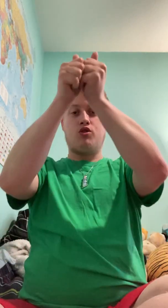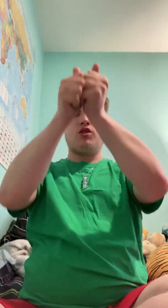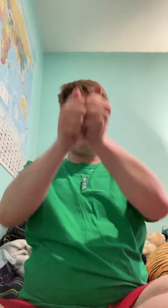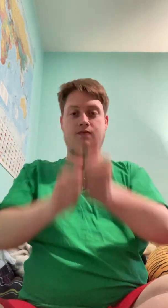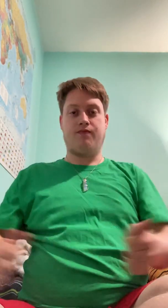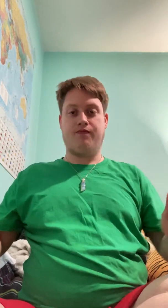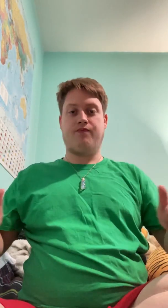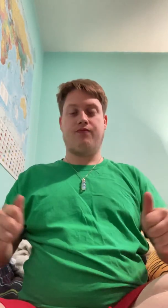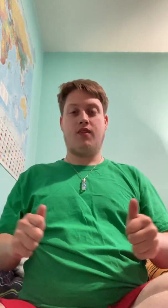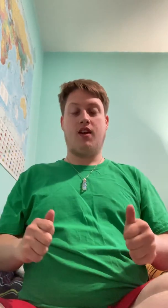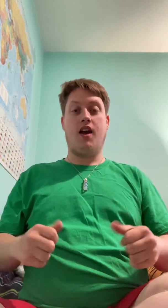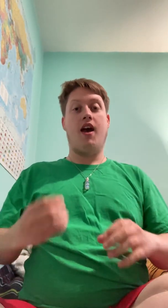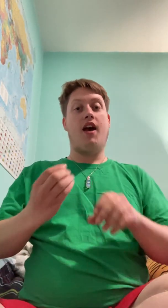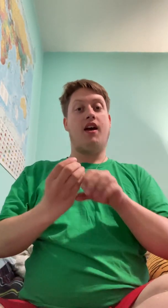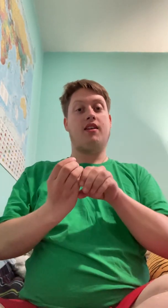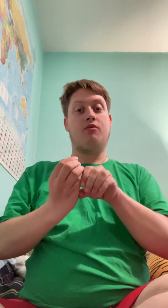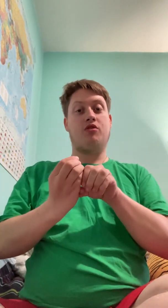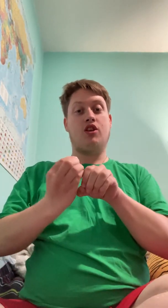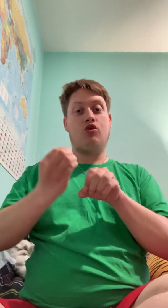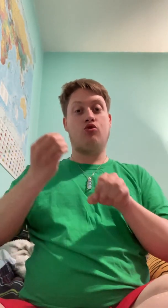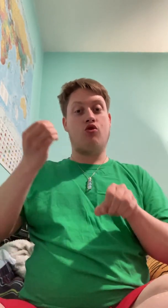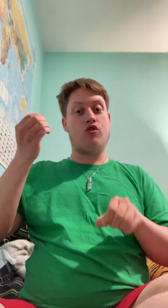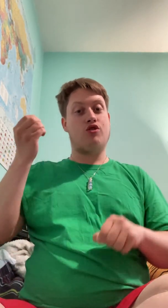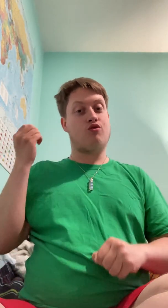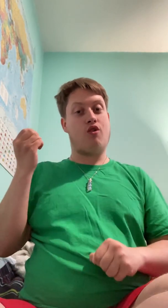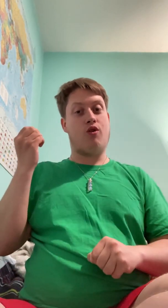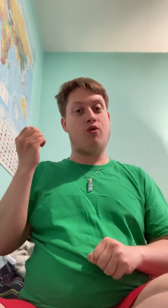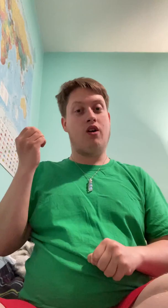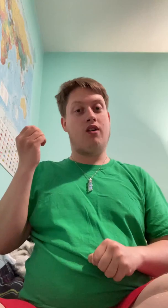motion, and then pretend you're drawing a scroll.